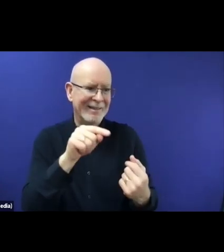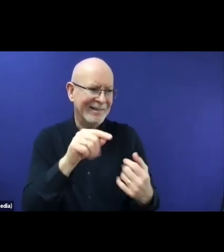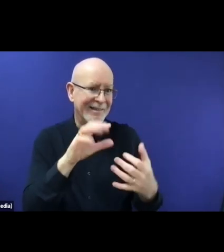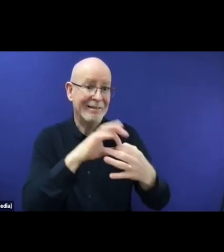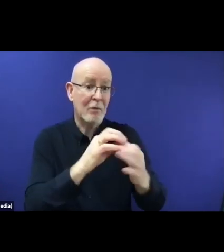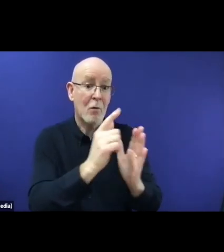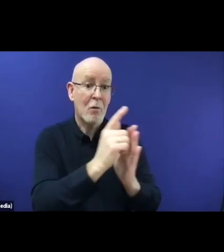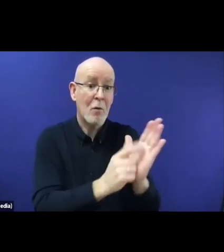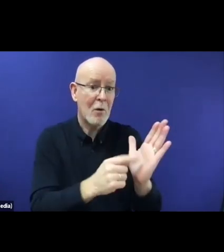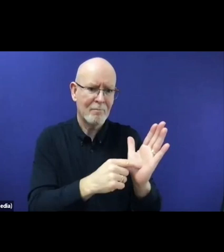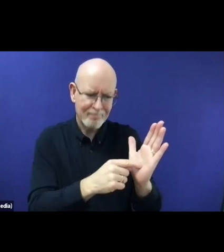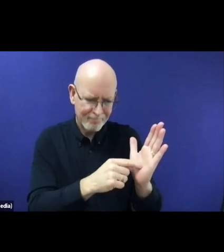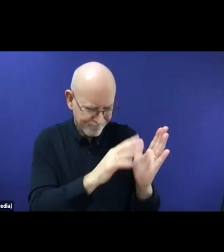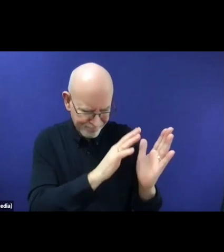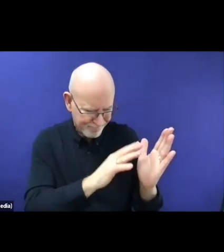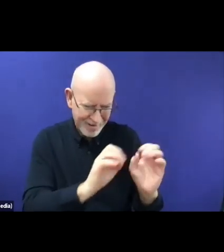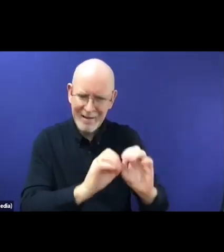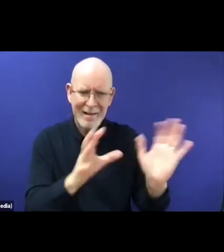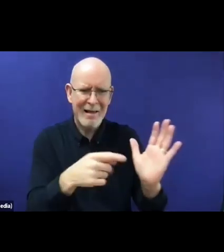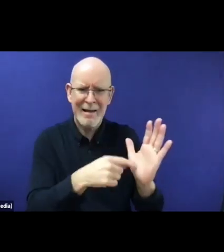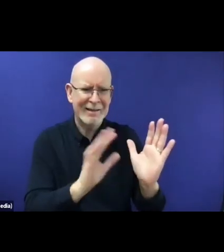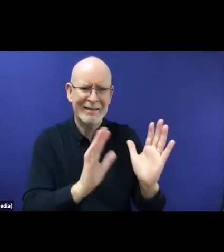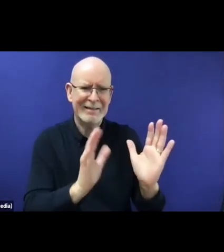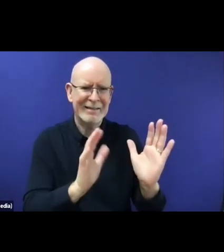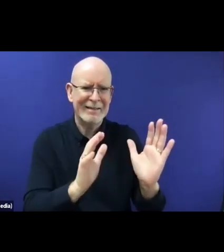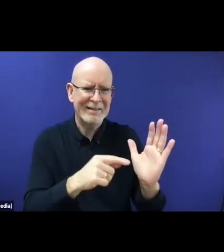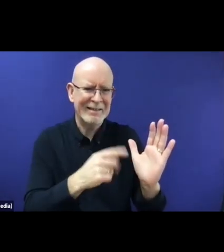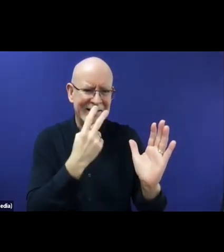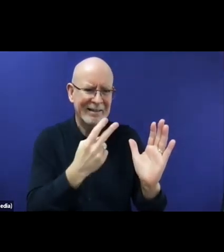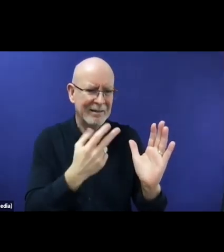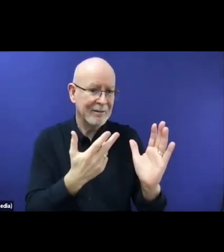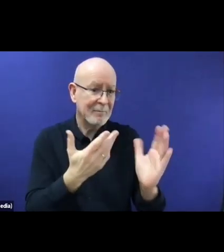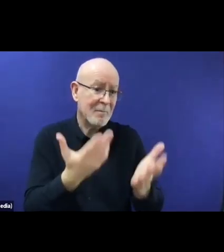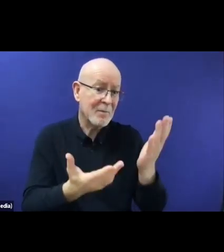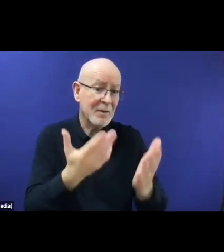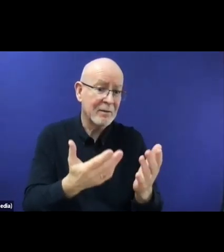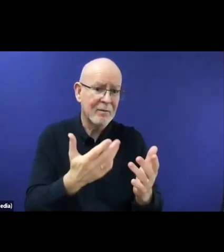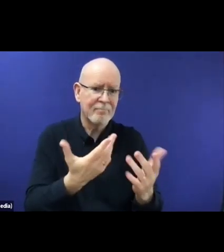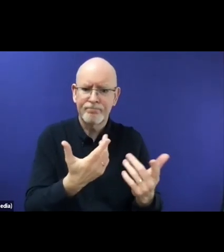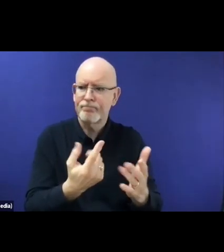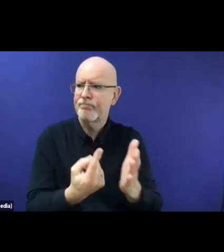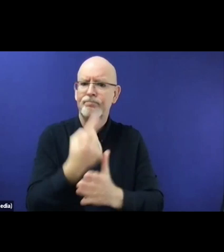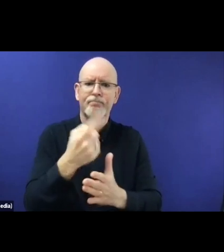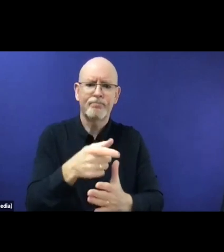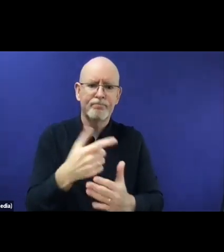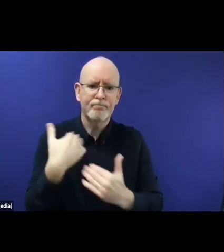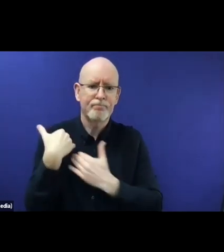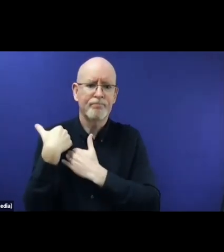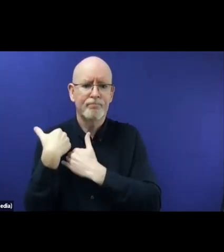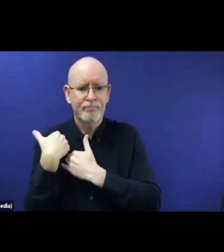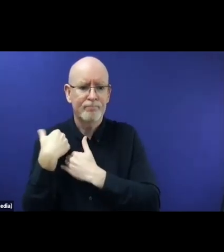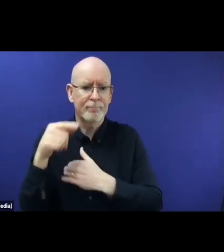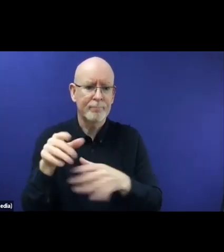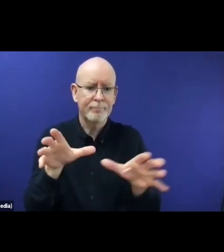return of displaced people. But I also wanted to comment briefly on a different type of actor, which has been central to the protection